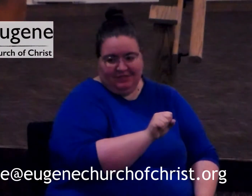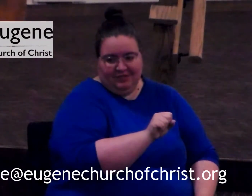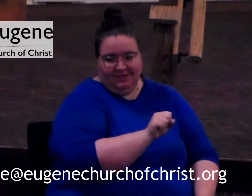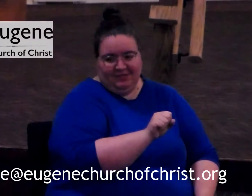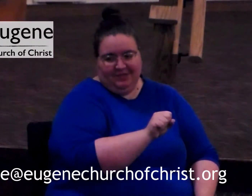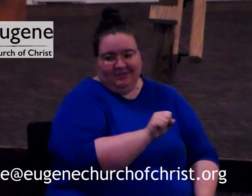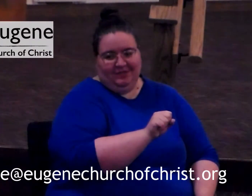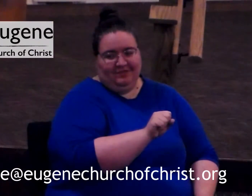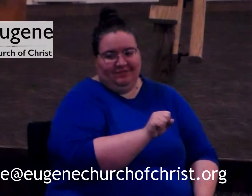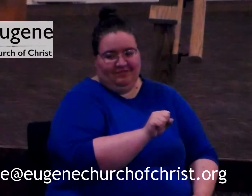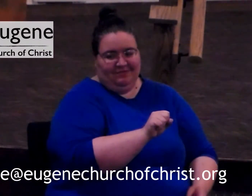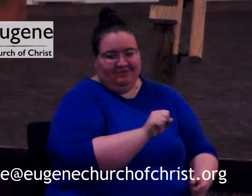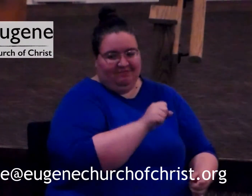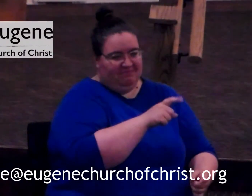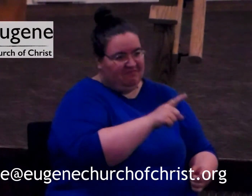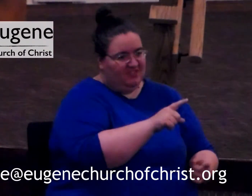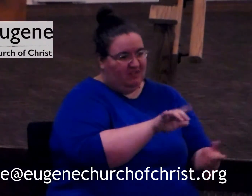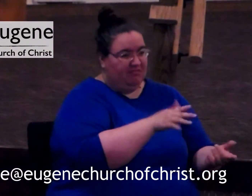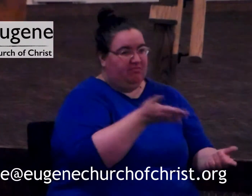on a second.